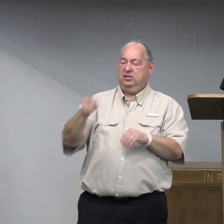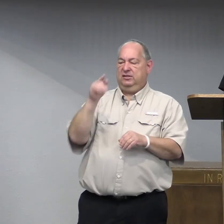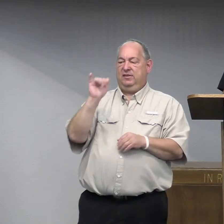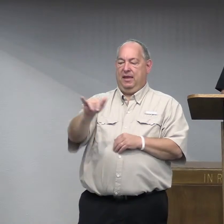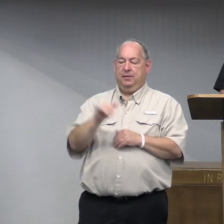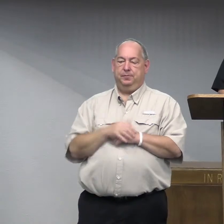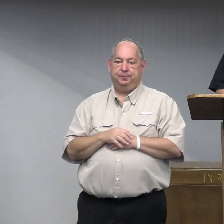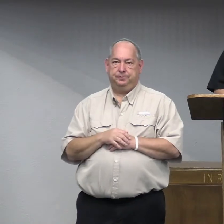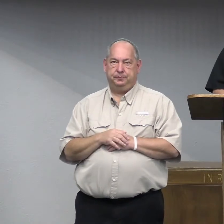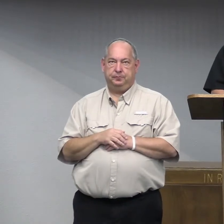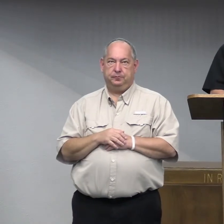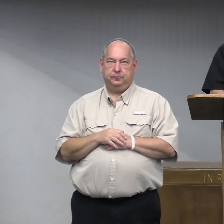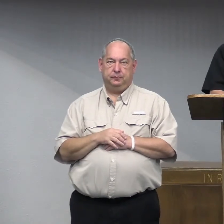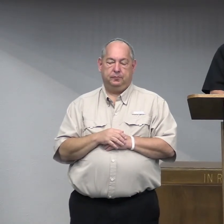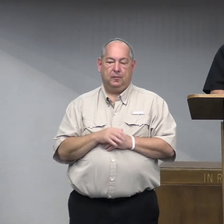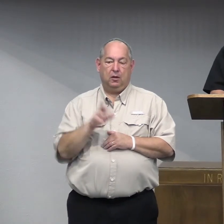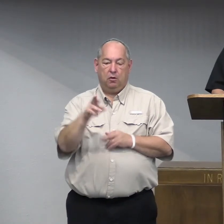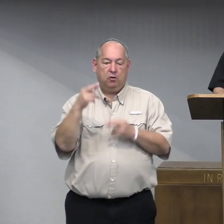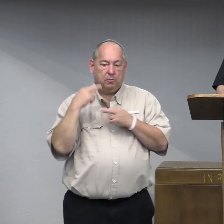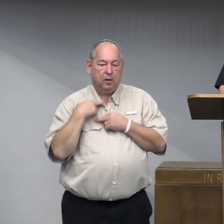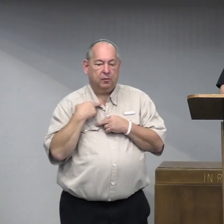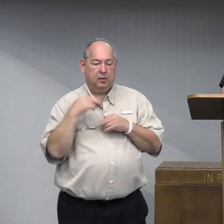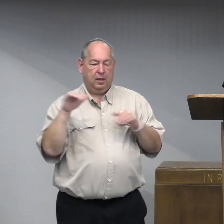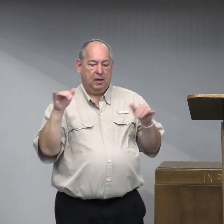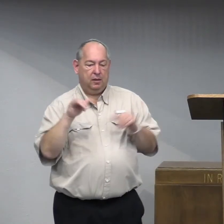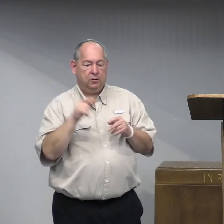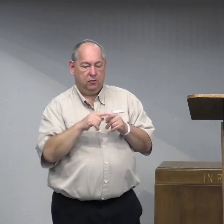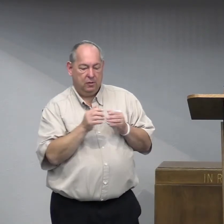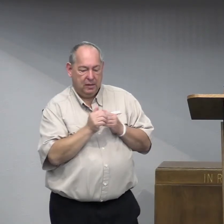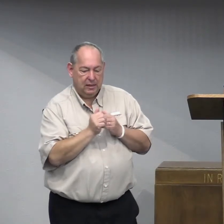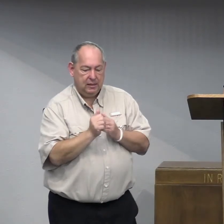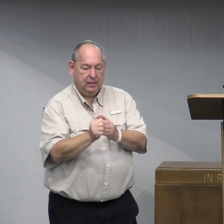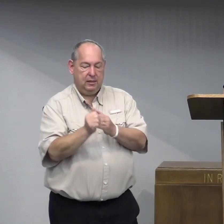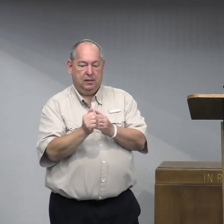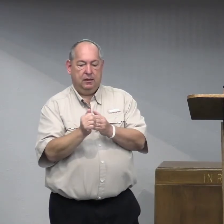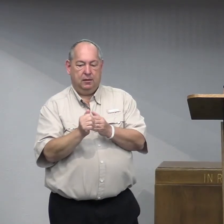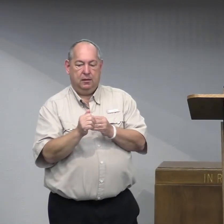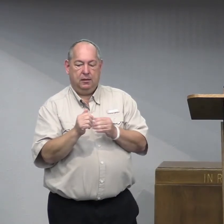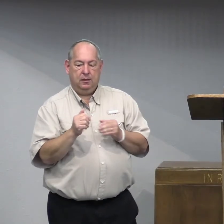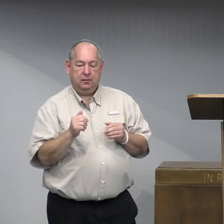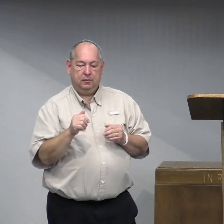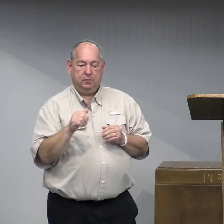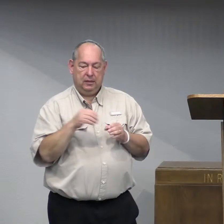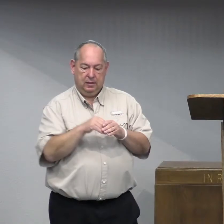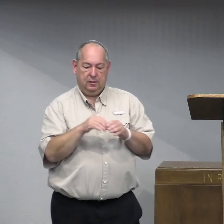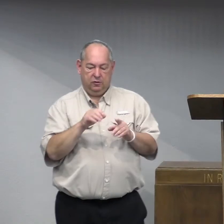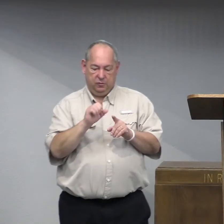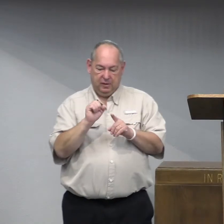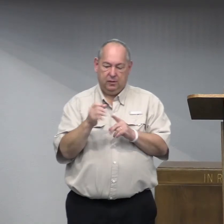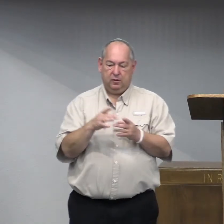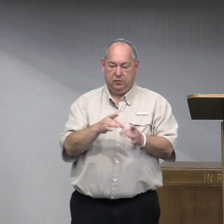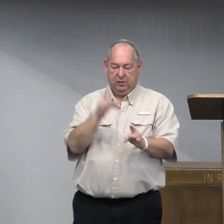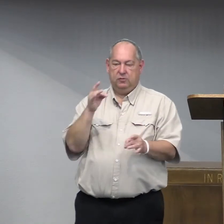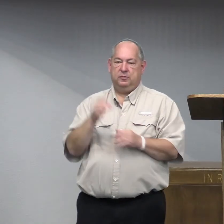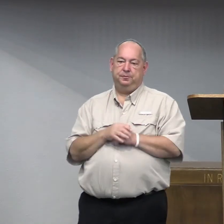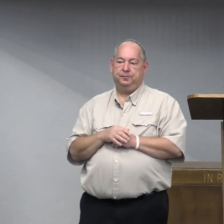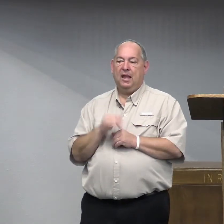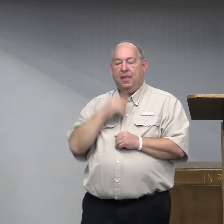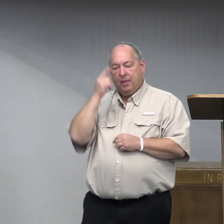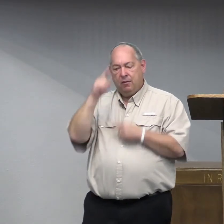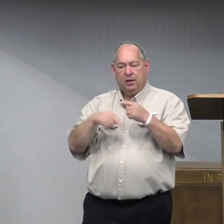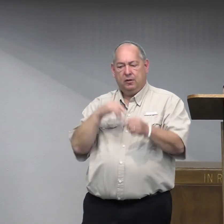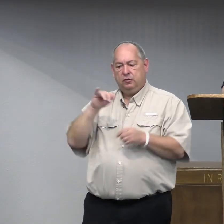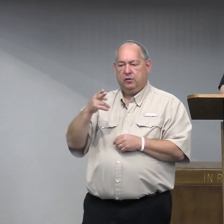that. Your responsibility is also to lead them spiritually. I think of